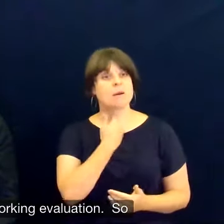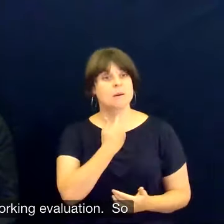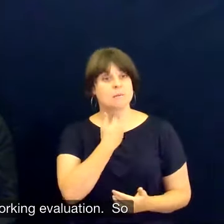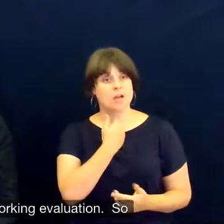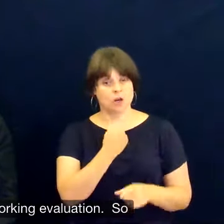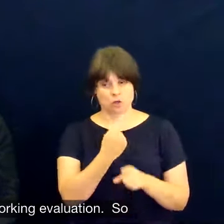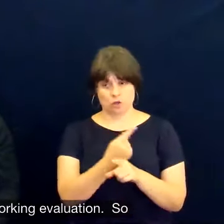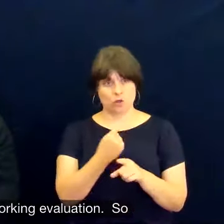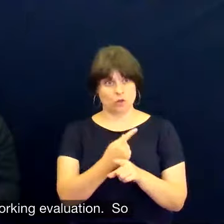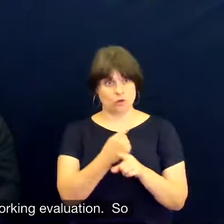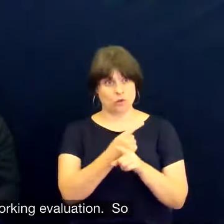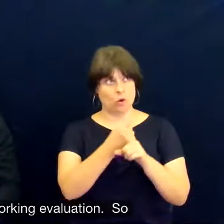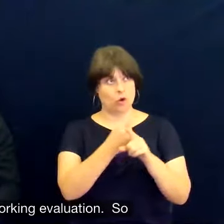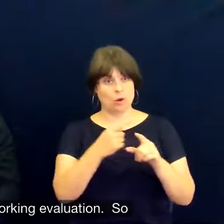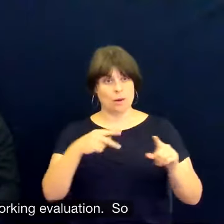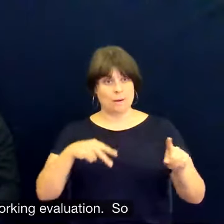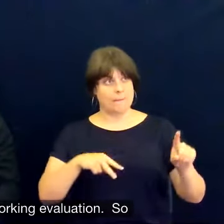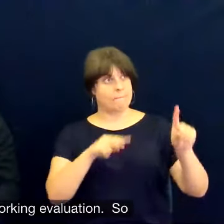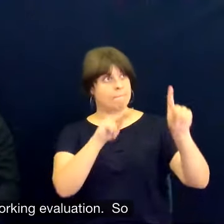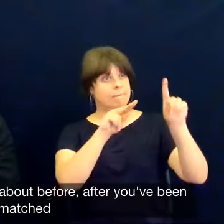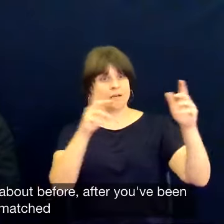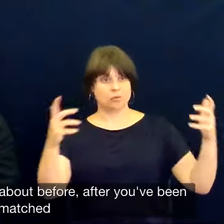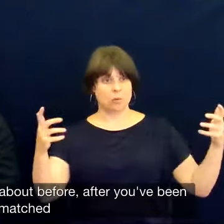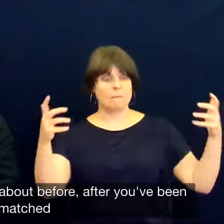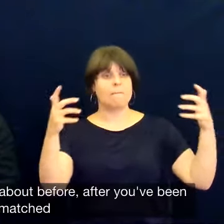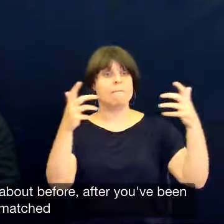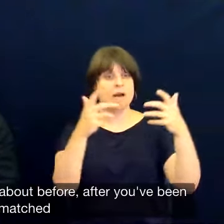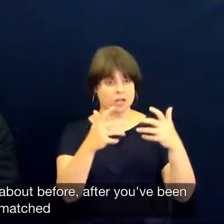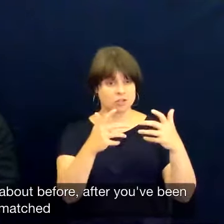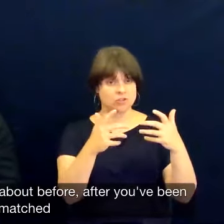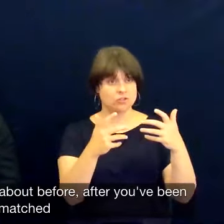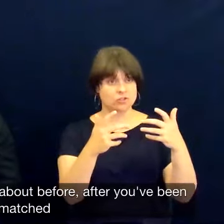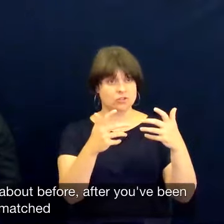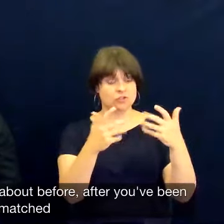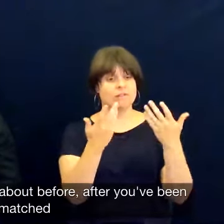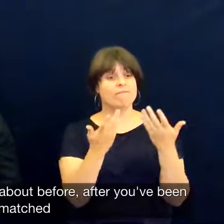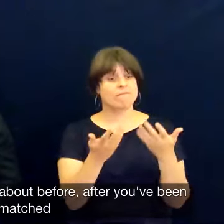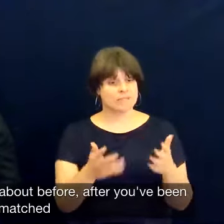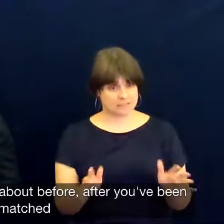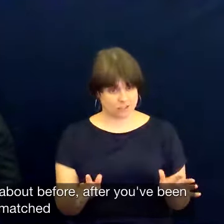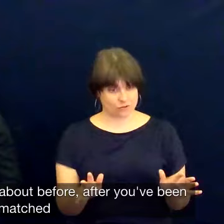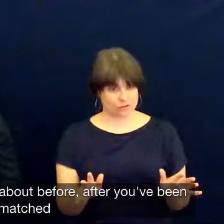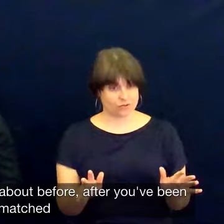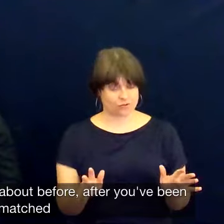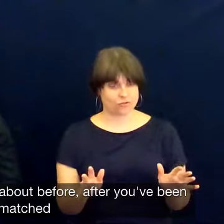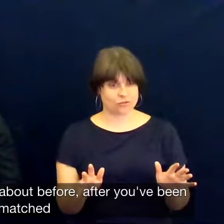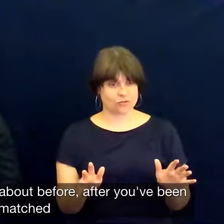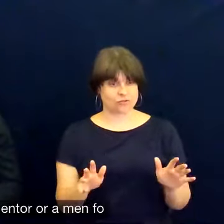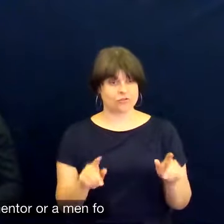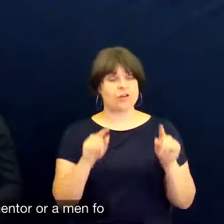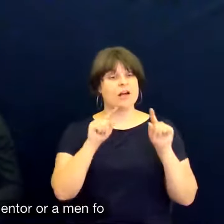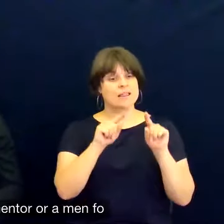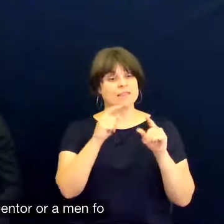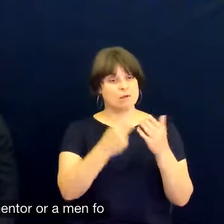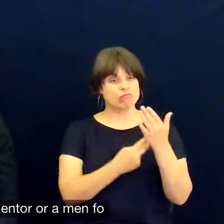matched with a mentor, or a mentor is matched with a mentee, this program